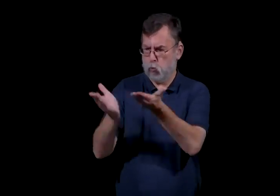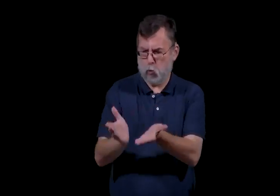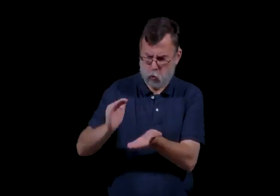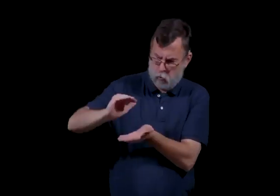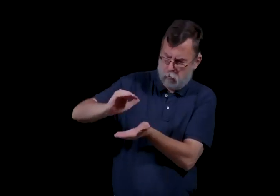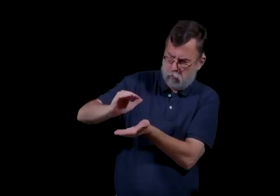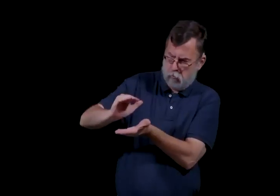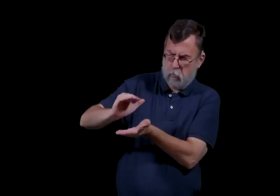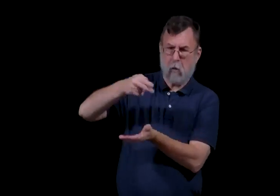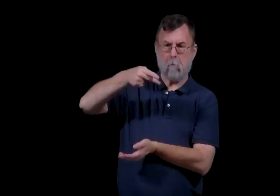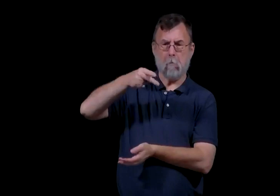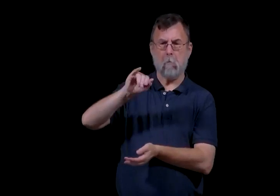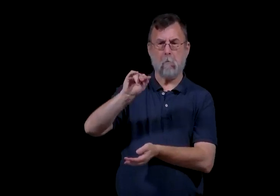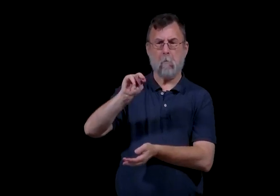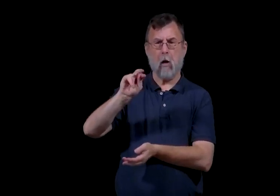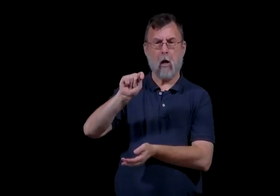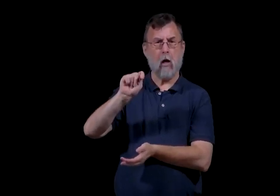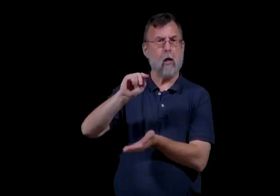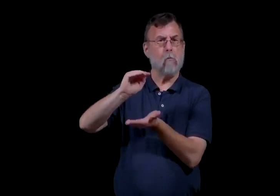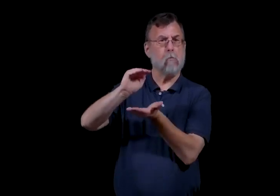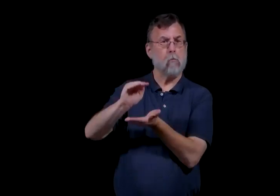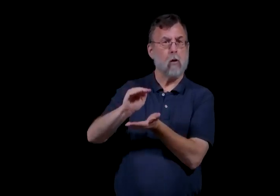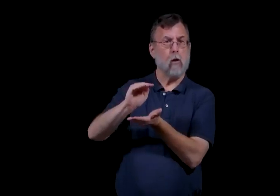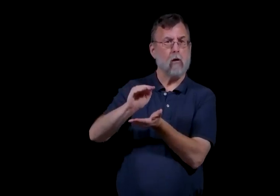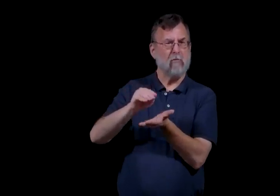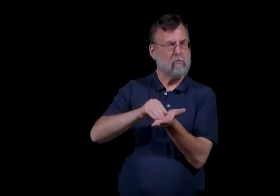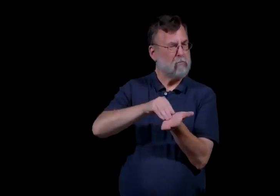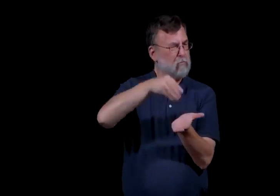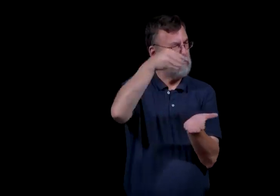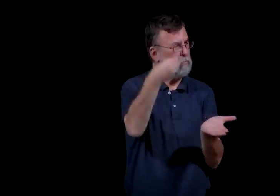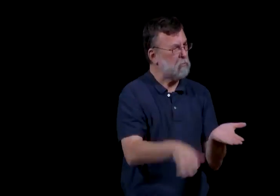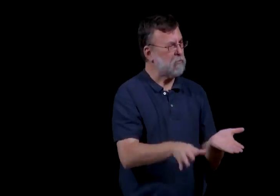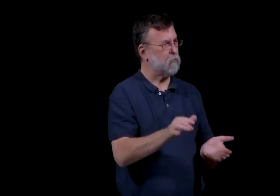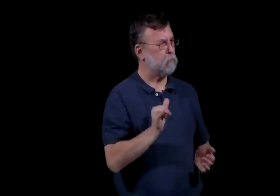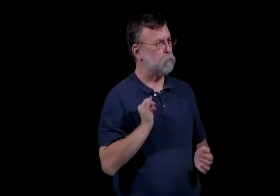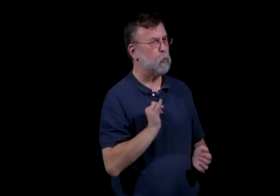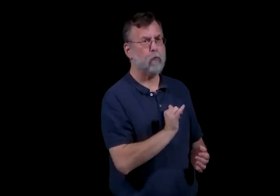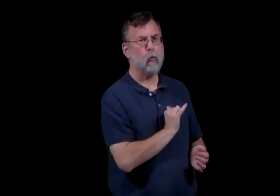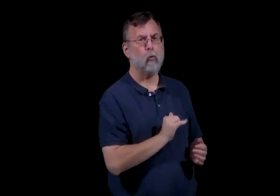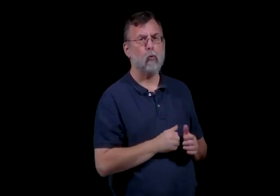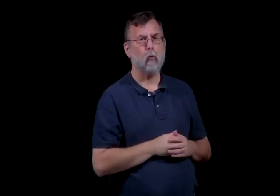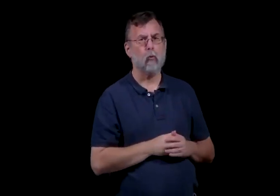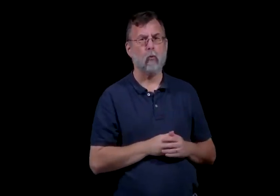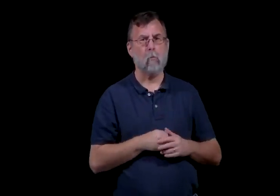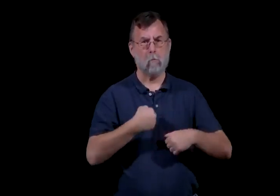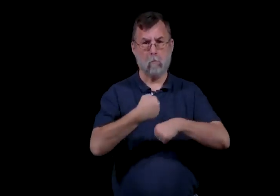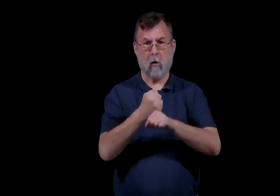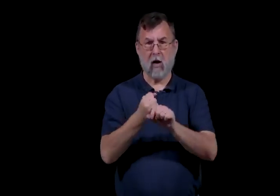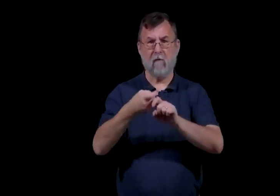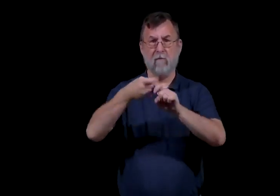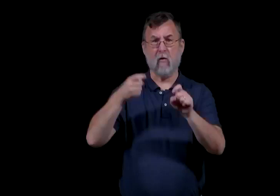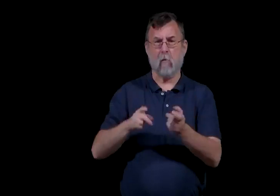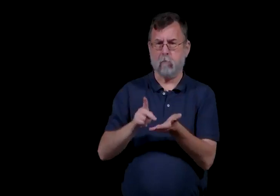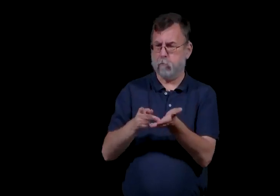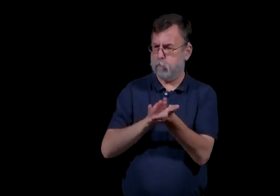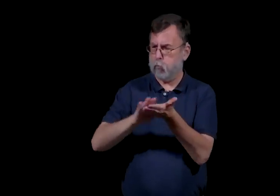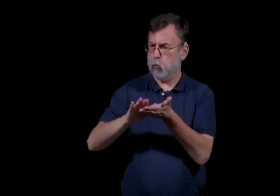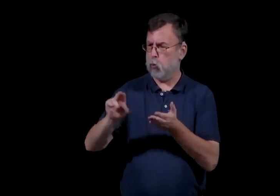Mary brought a pint of expensive perfume, and it was made from